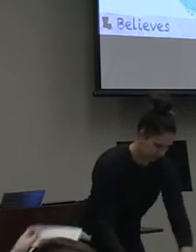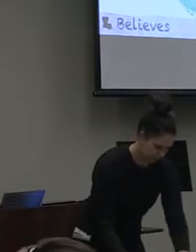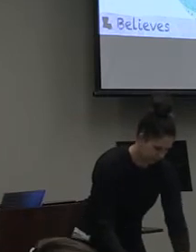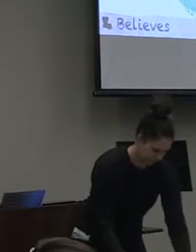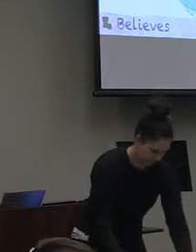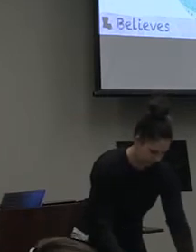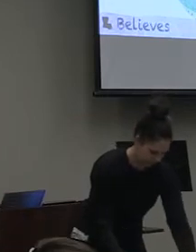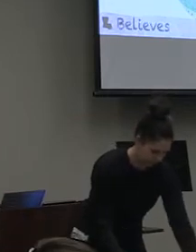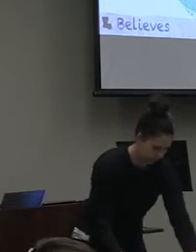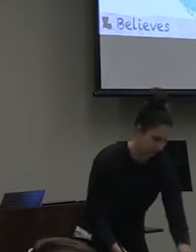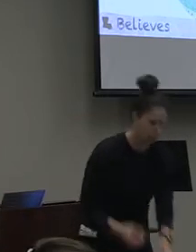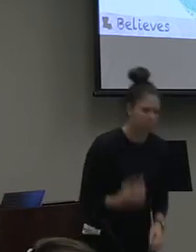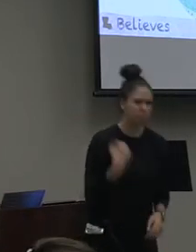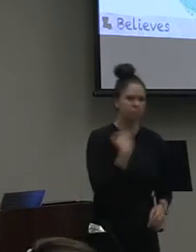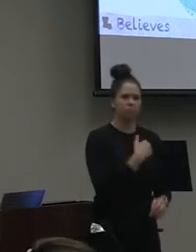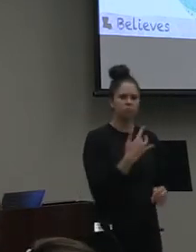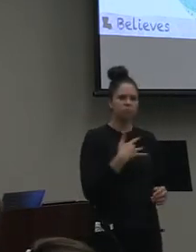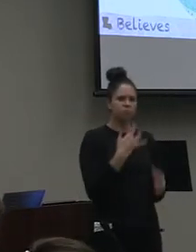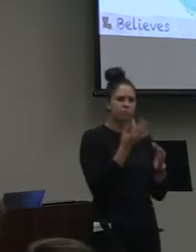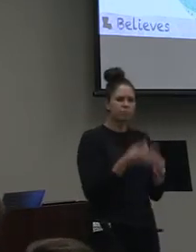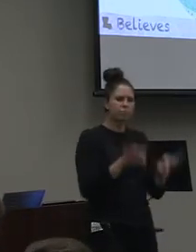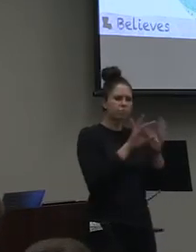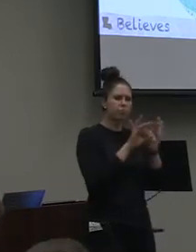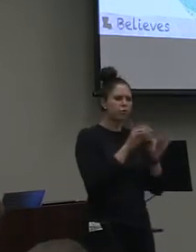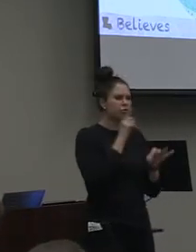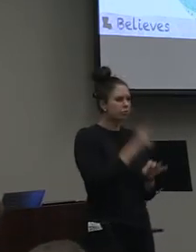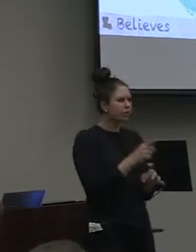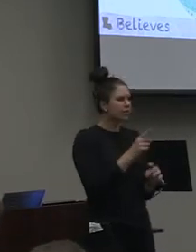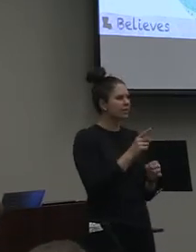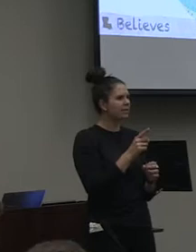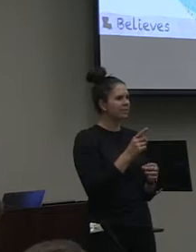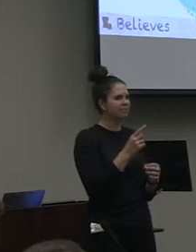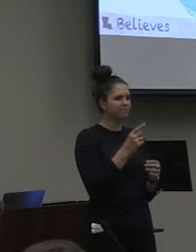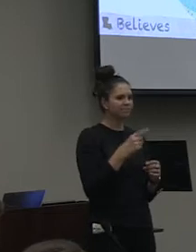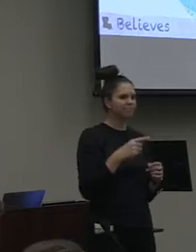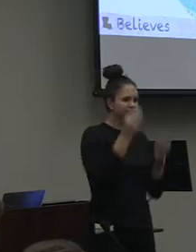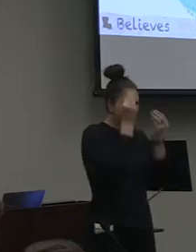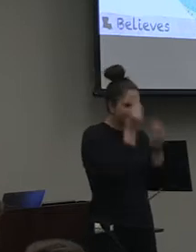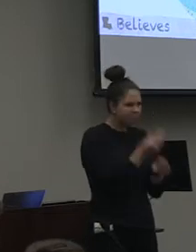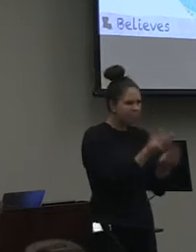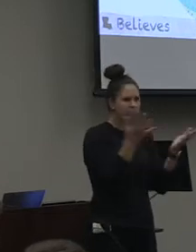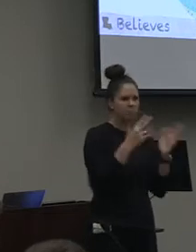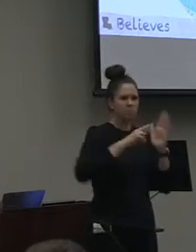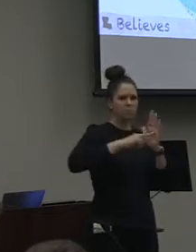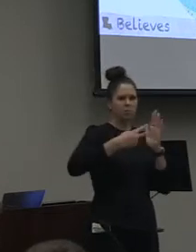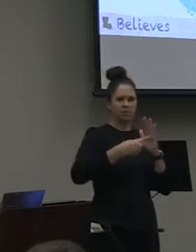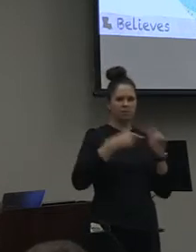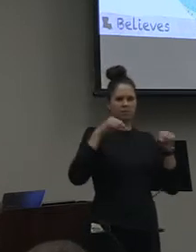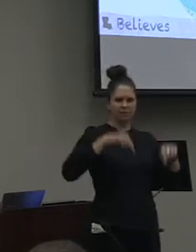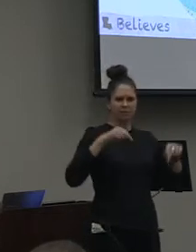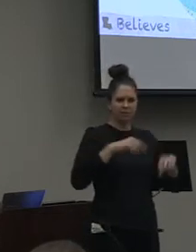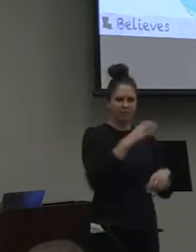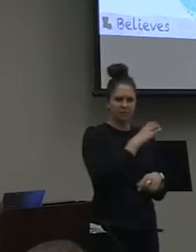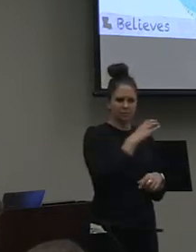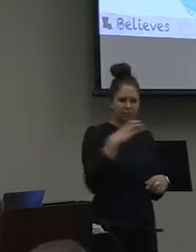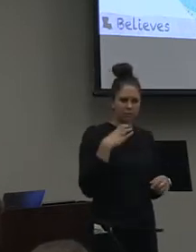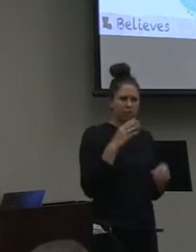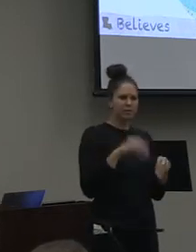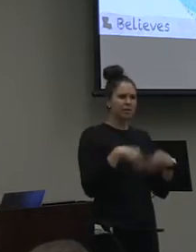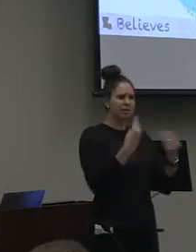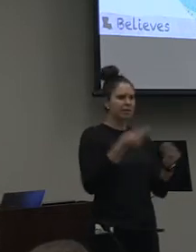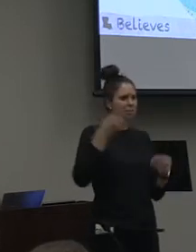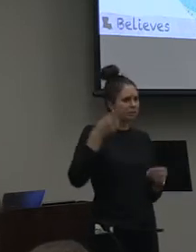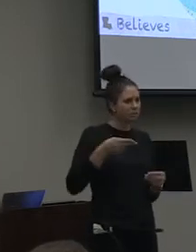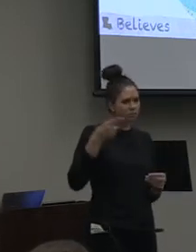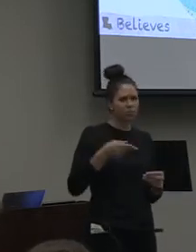So we thought it was important today to really ground everyone in the purpose of this commission and just give a little bit of history